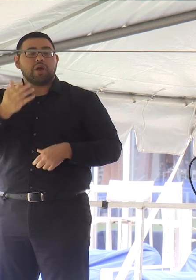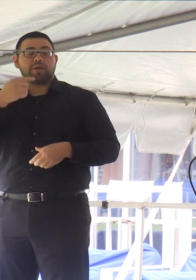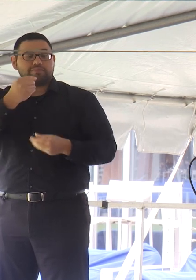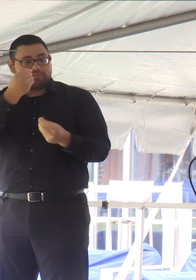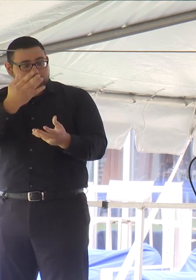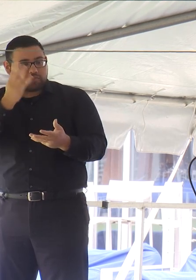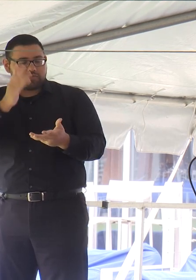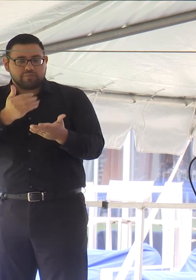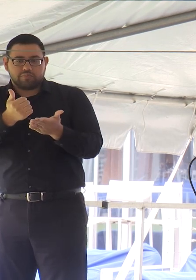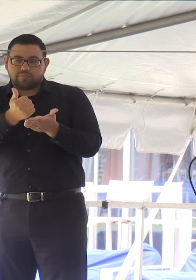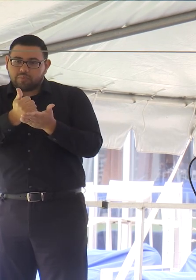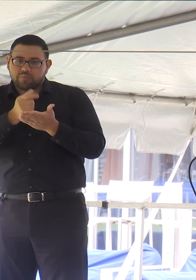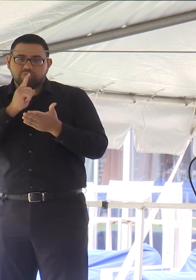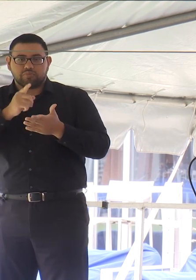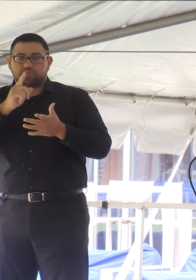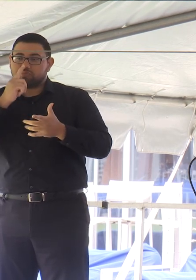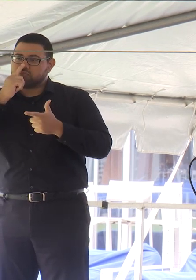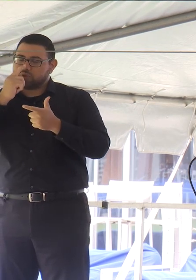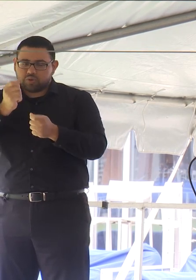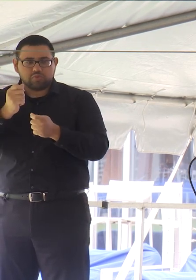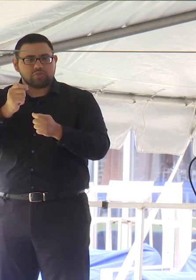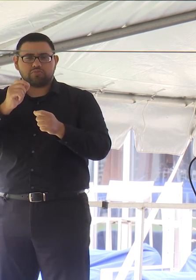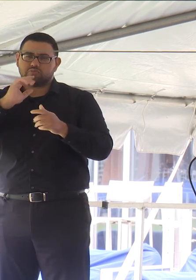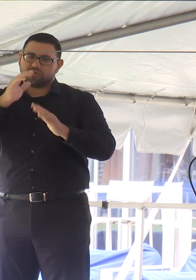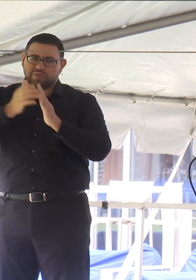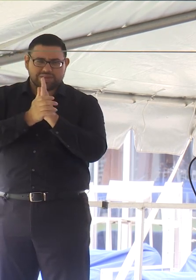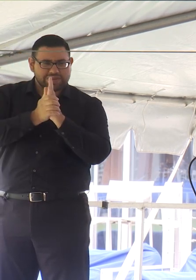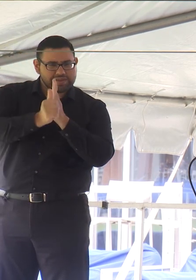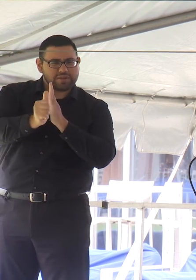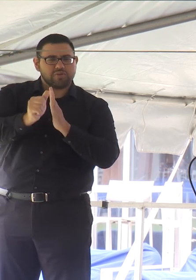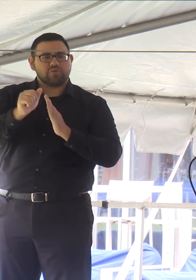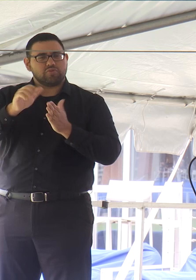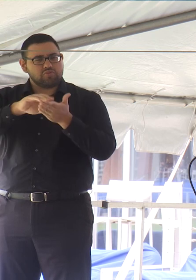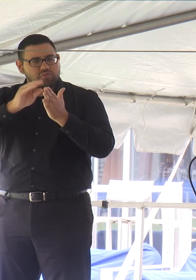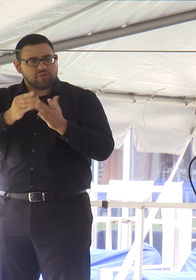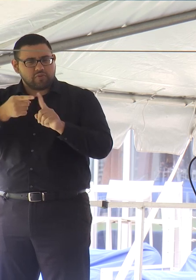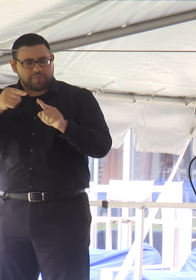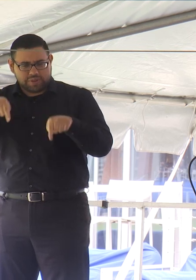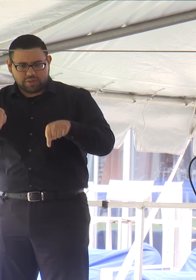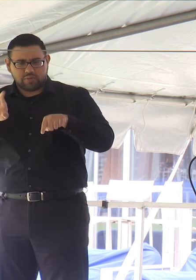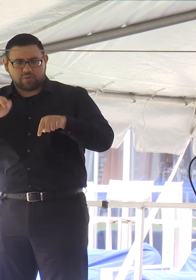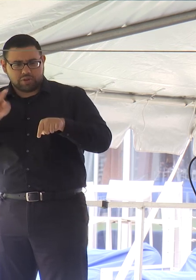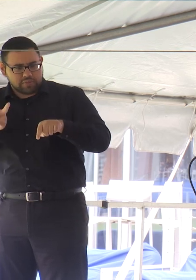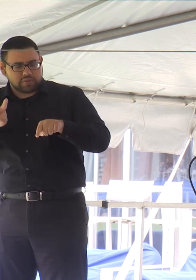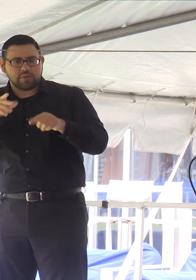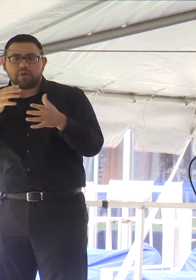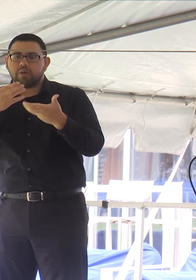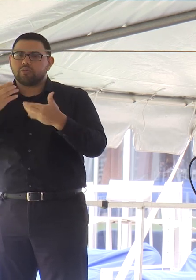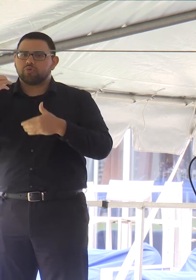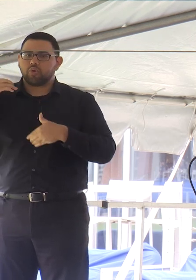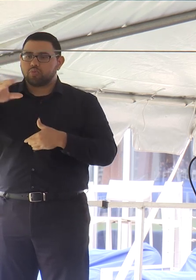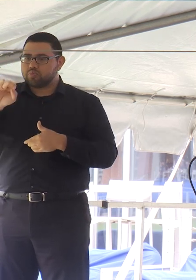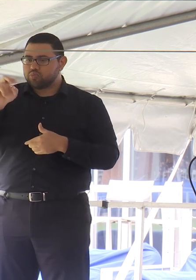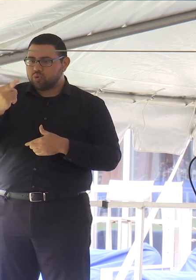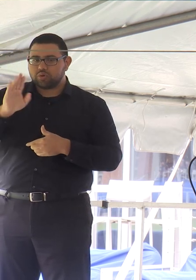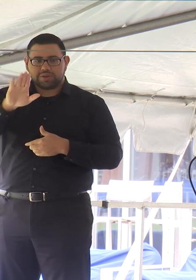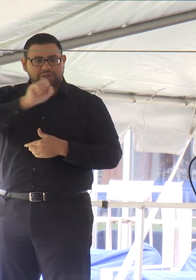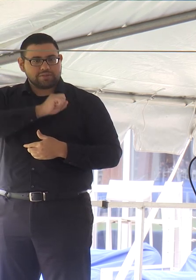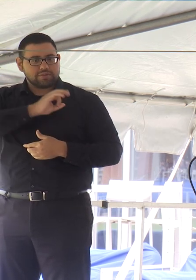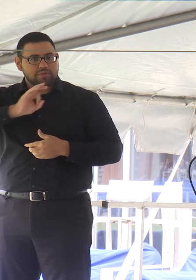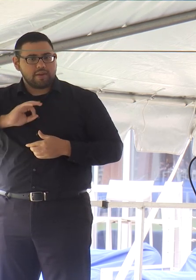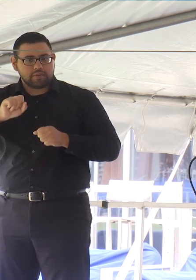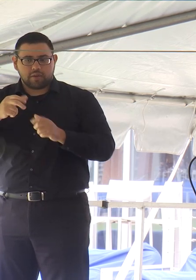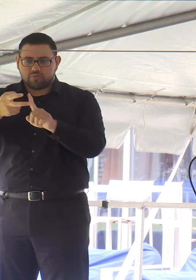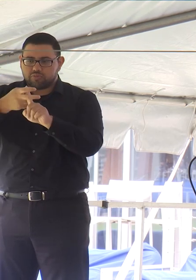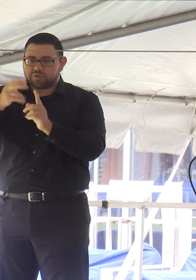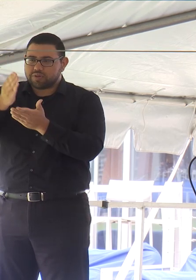it's going to help us attract some very talented student athletes from right here in the Rio Grande Valley. And it's going to be able to help Coach Bush and his staff be able to